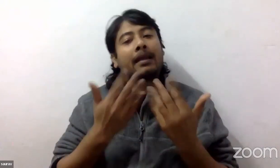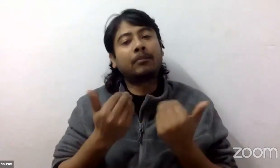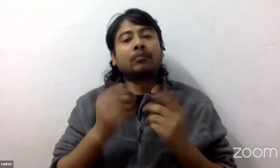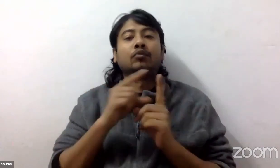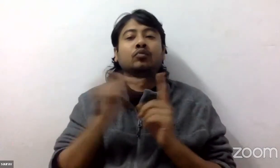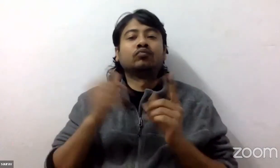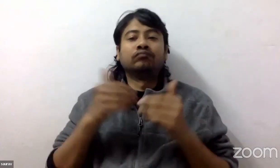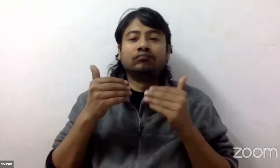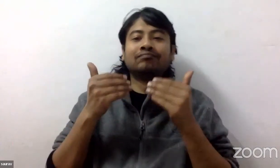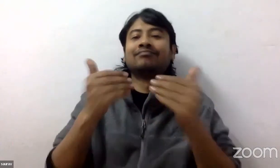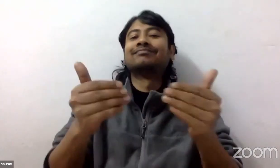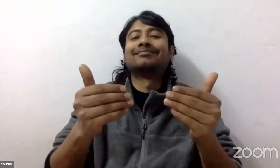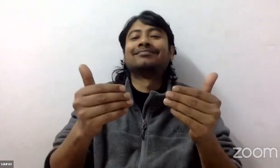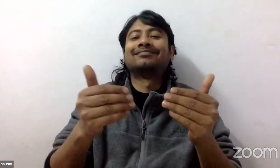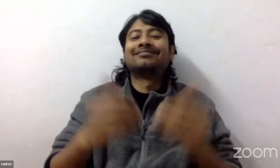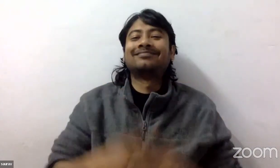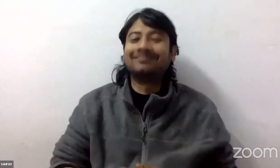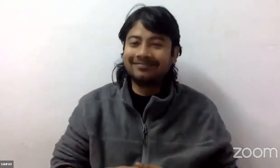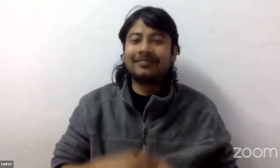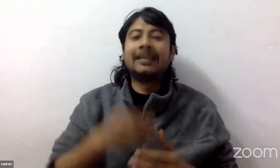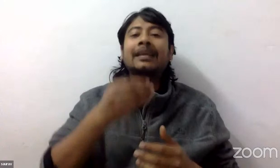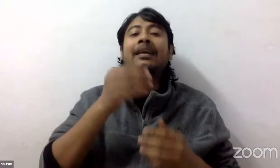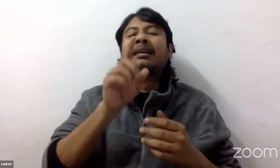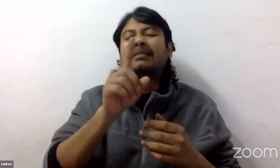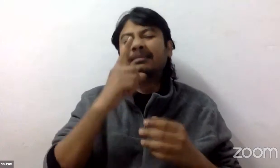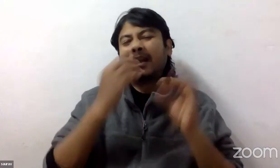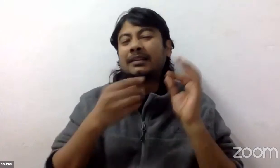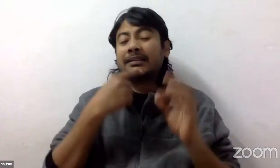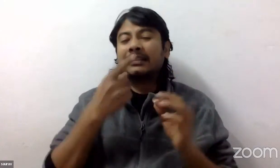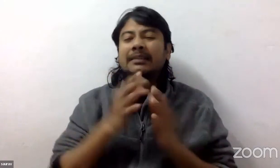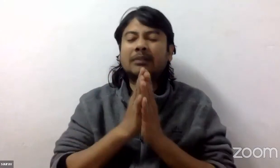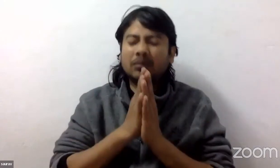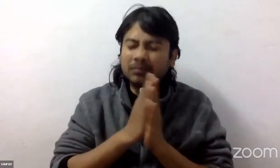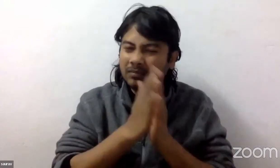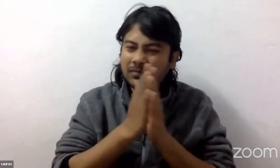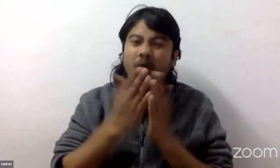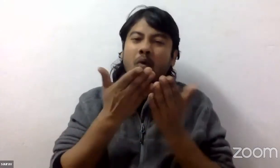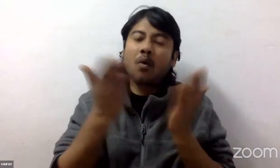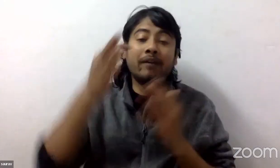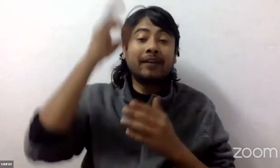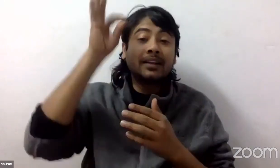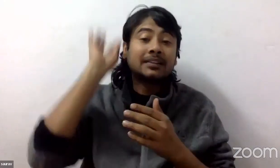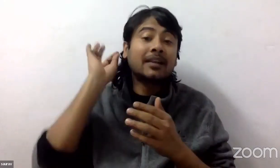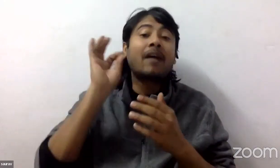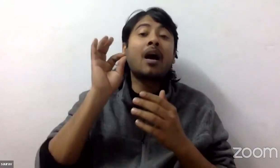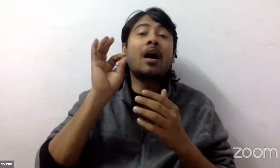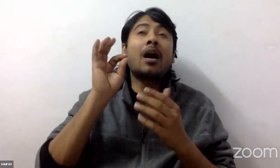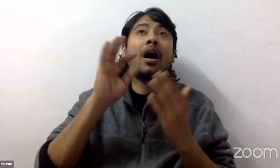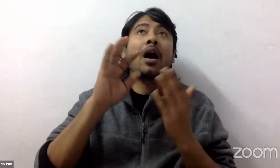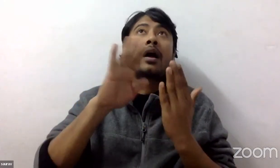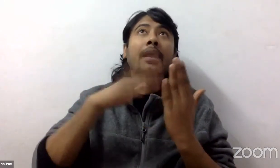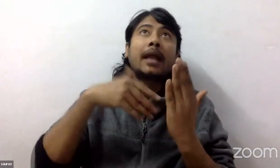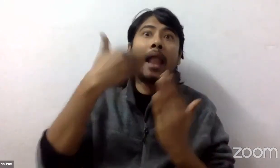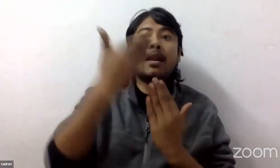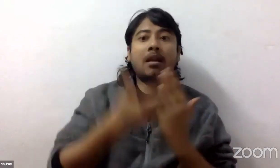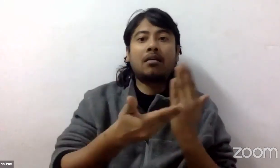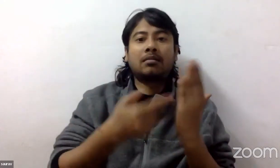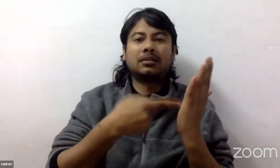every week. So every time before Ekadashi, please download Vaishnav calendar,